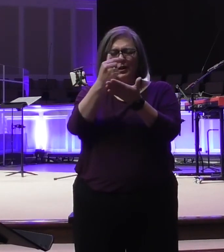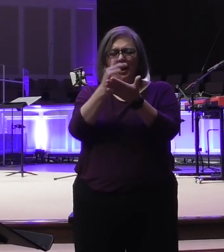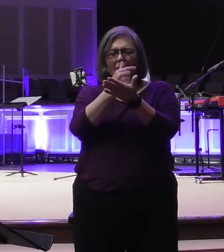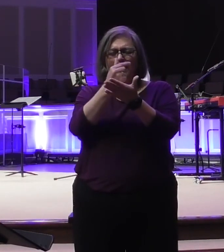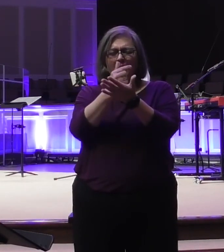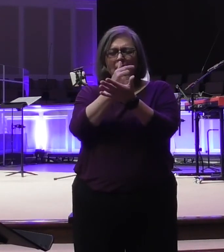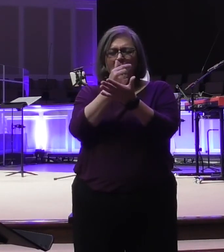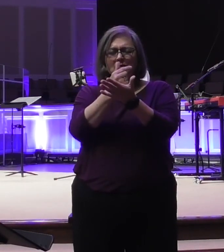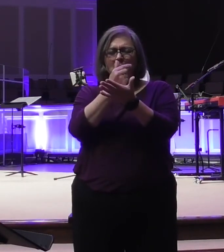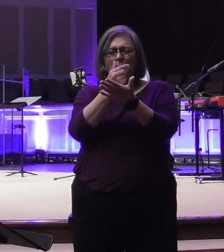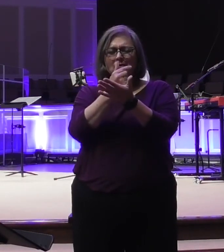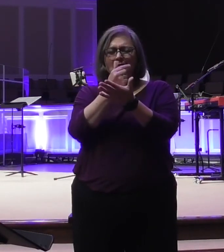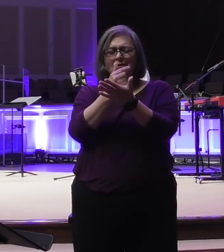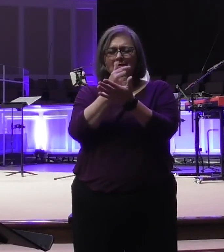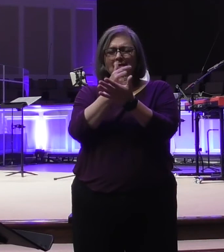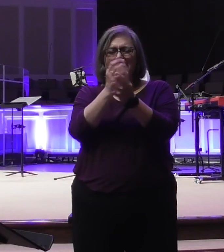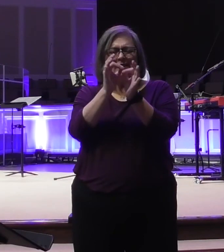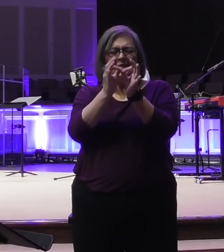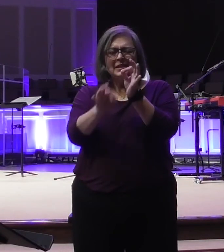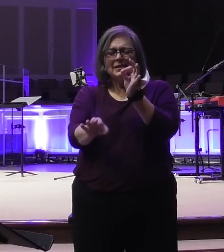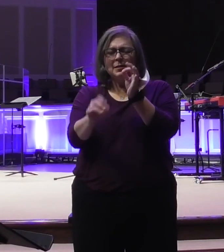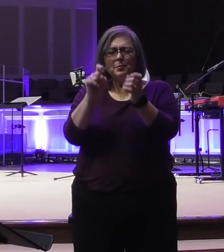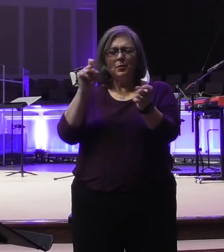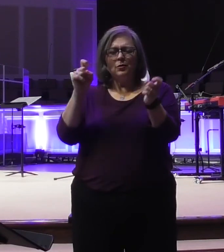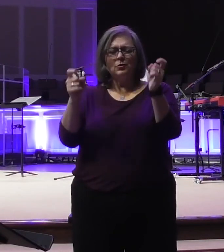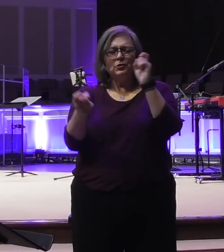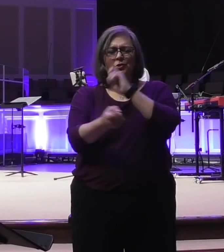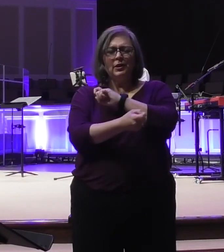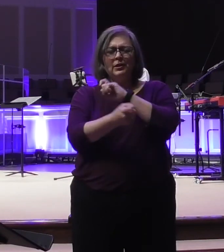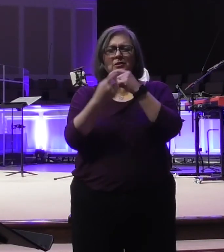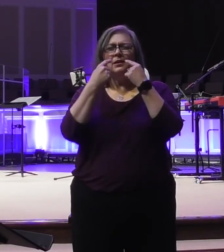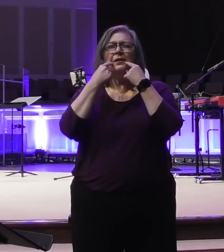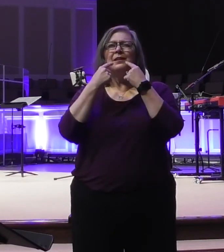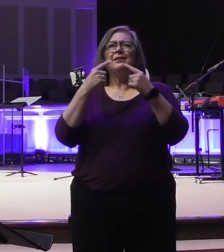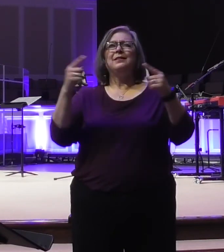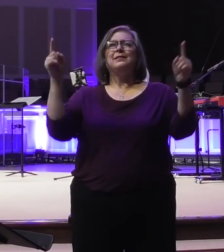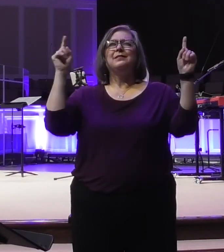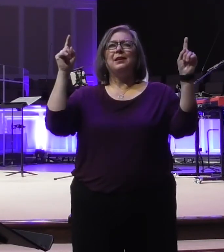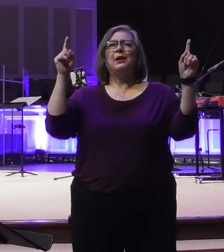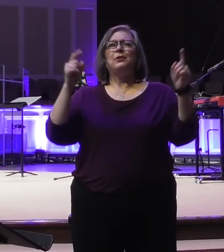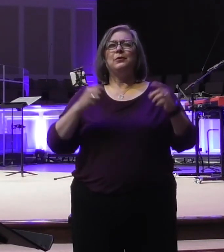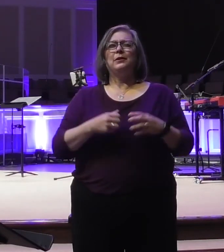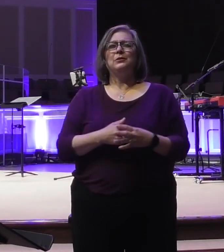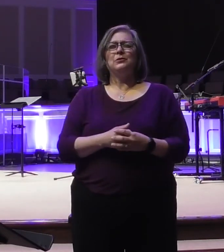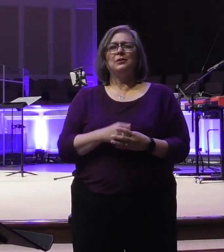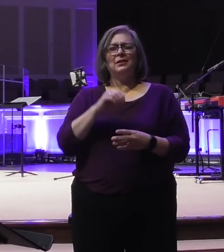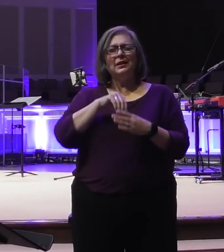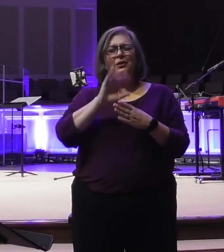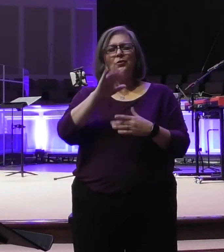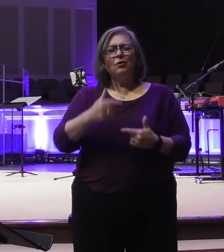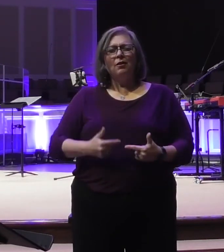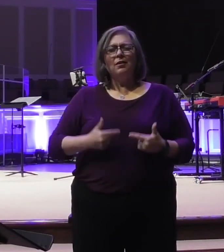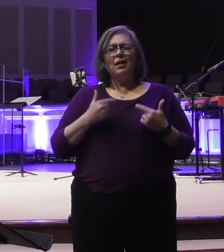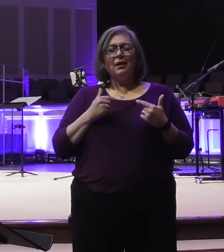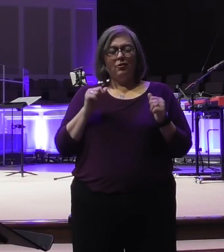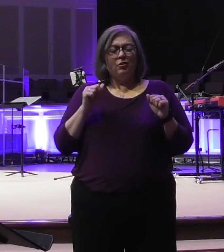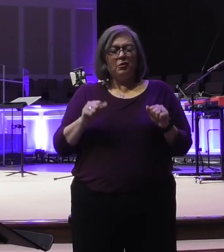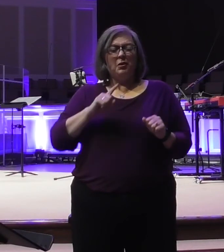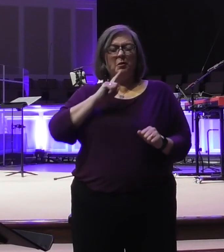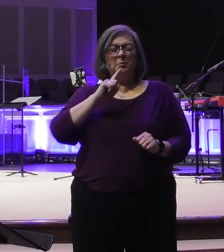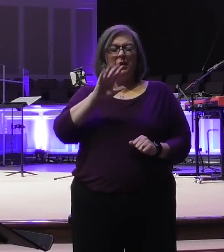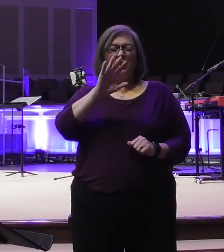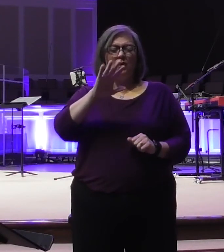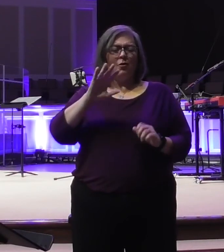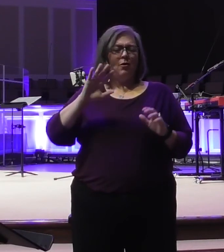into to a simple, life-changing declaration. And if that really could be the theme of your whole